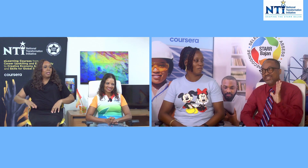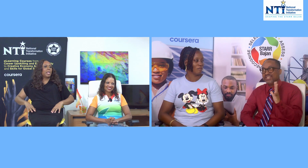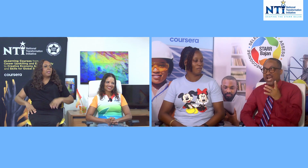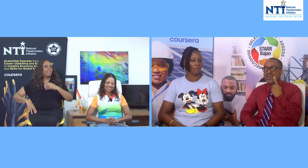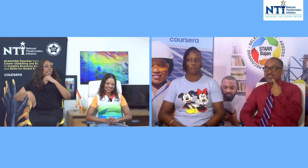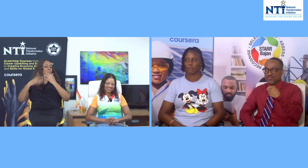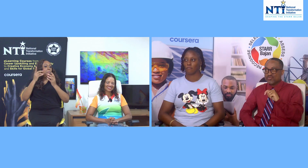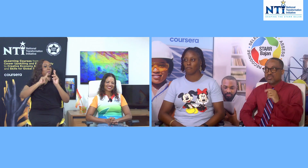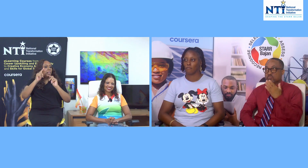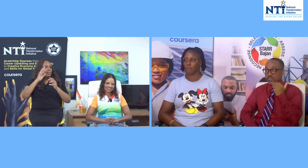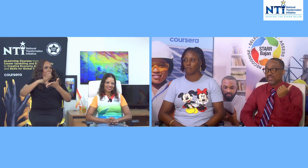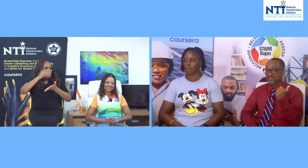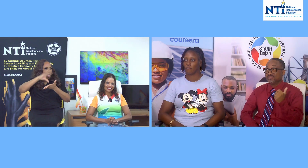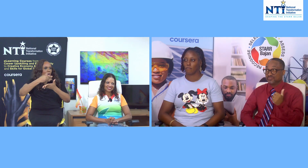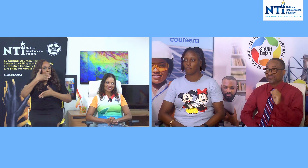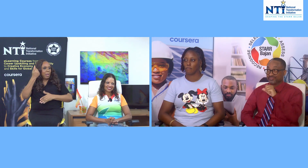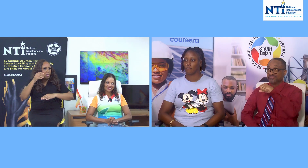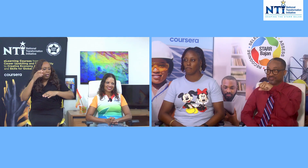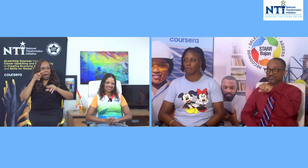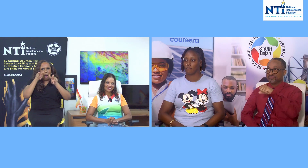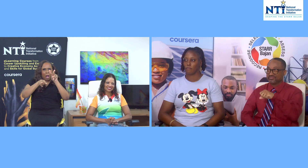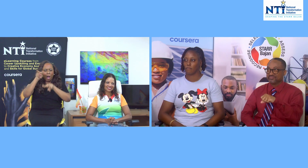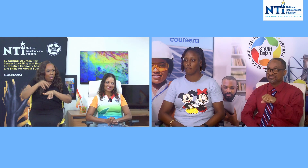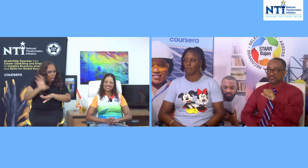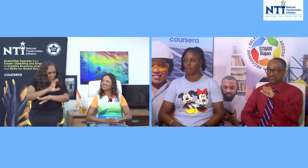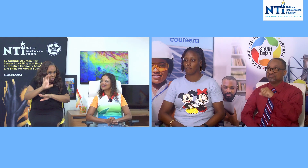be, I think people could